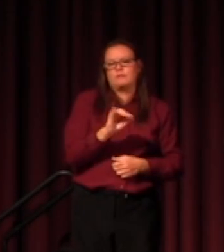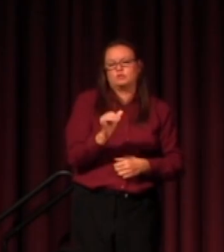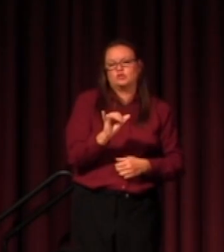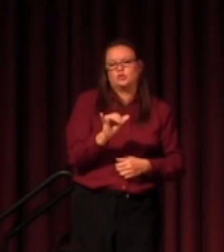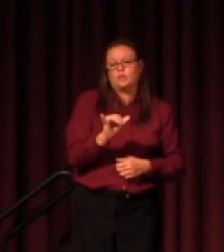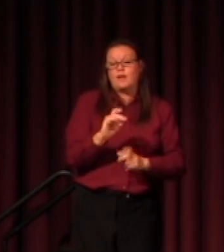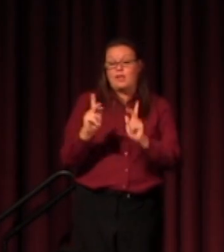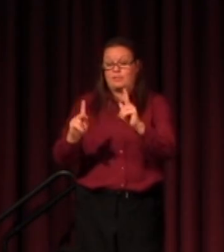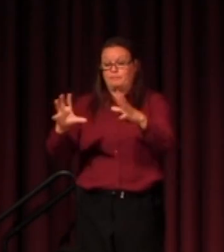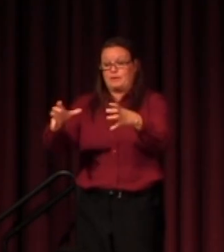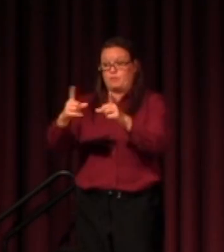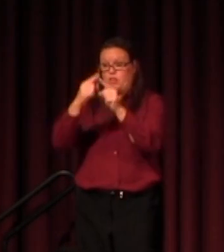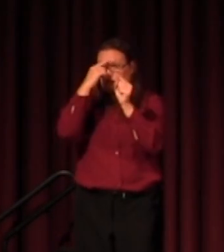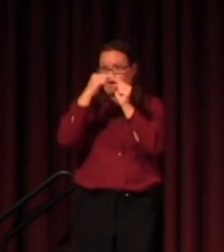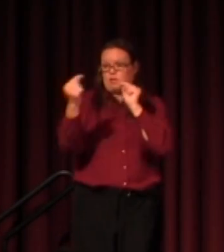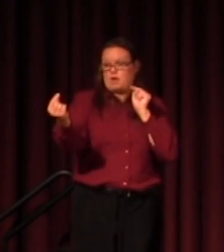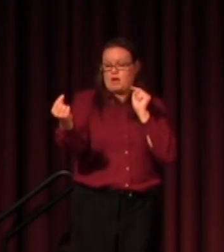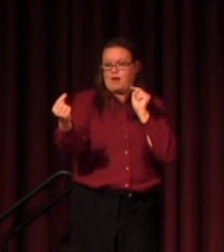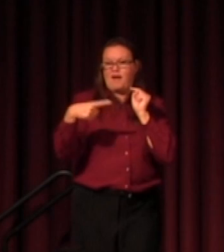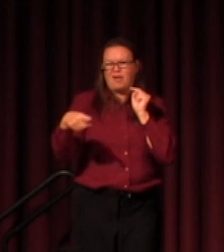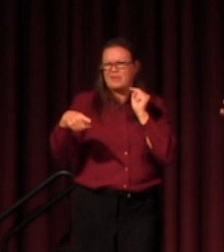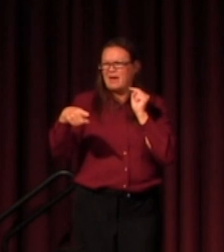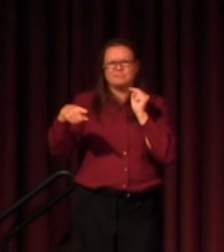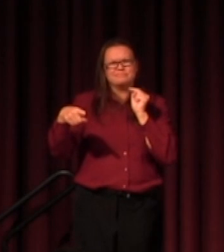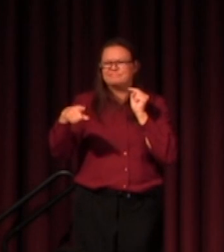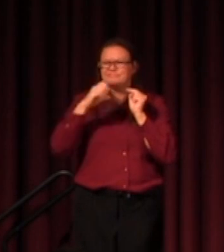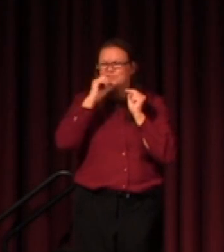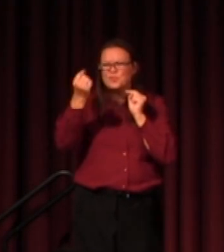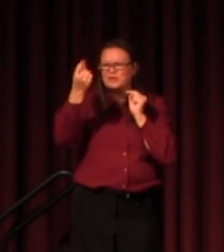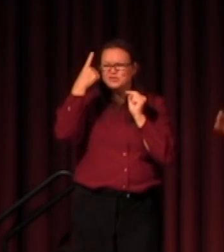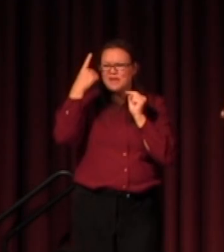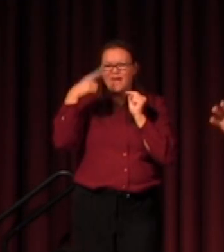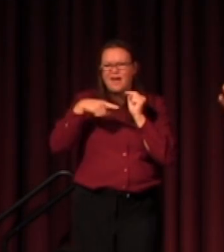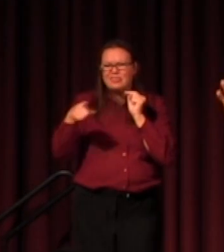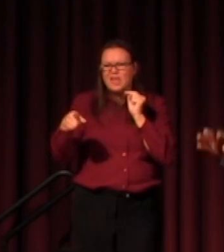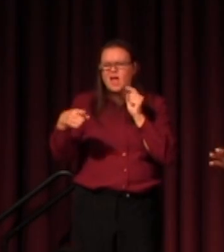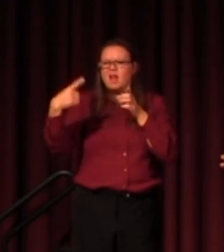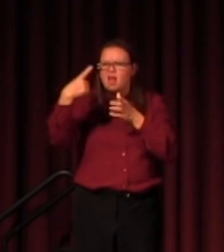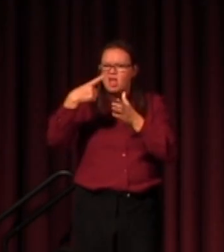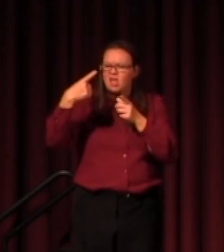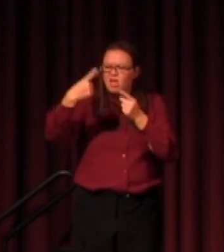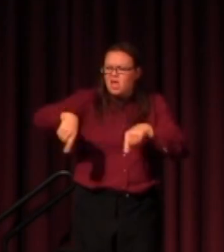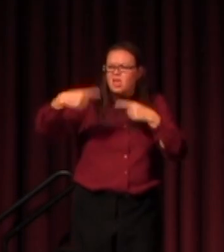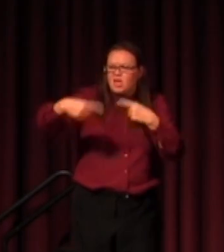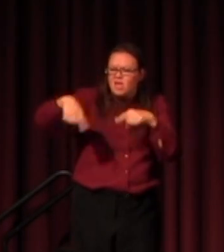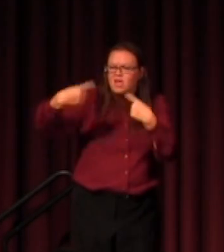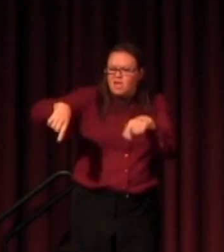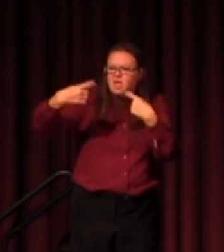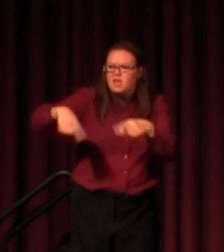especially the ones that don't get it, especially the ones that seem to be making you crazy.